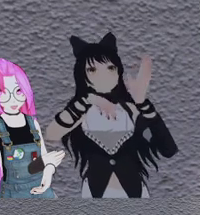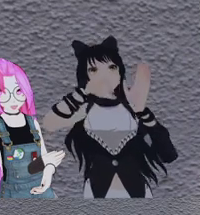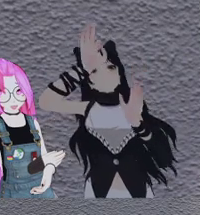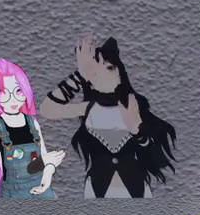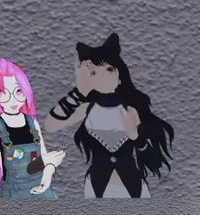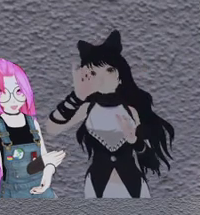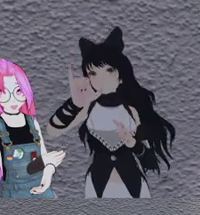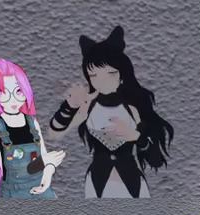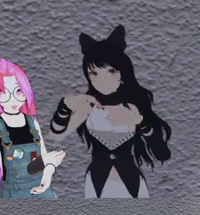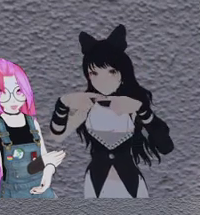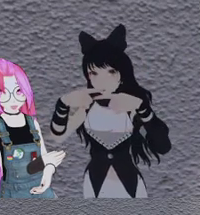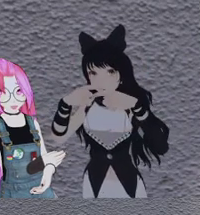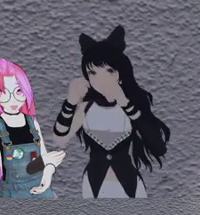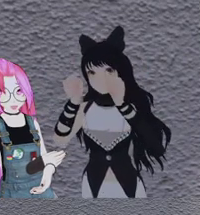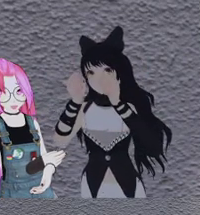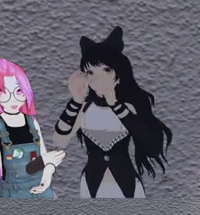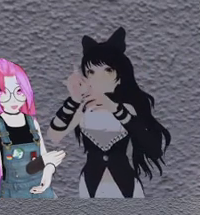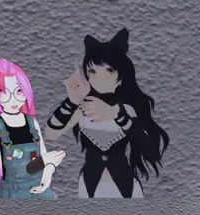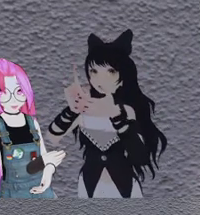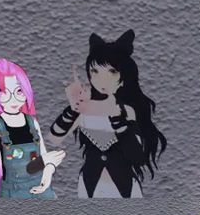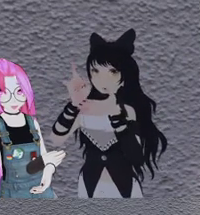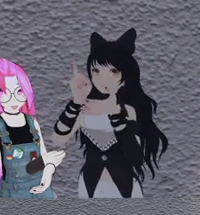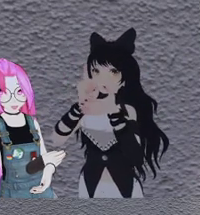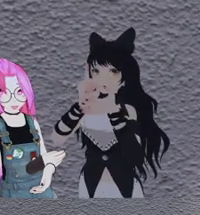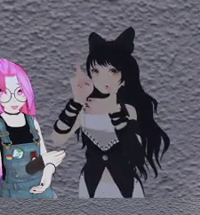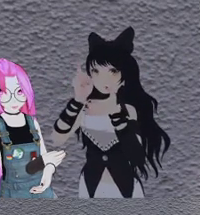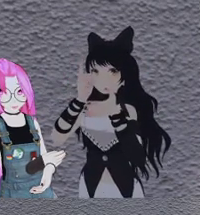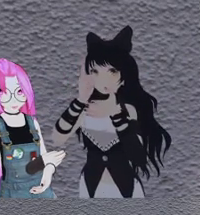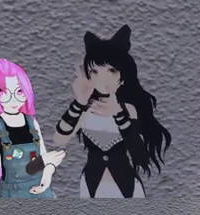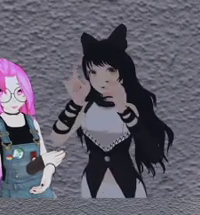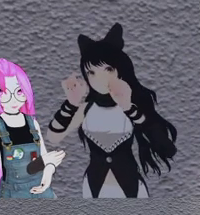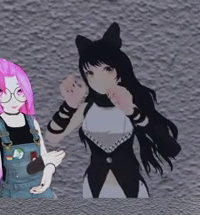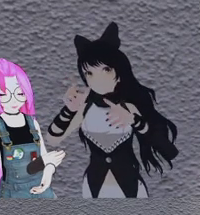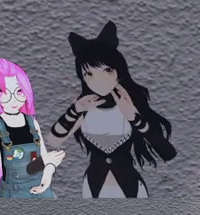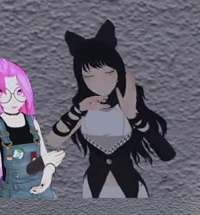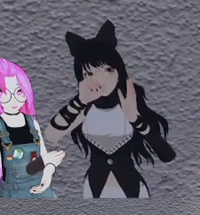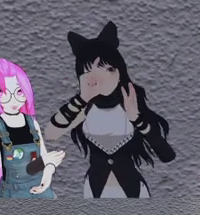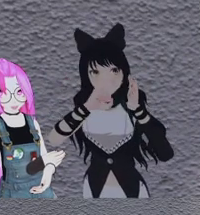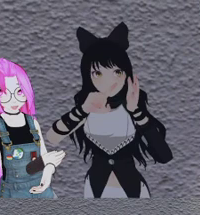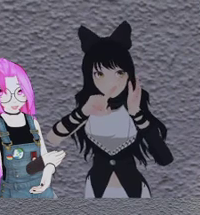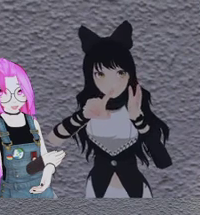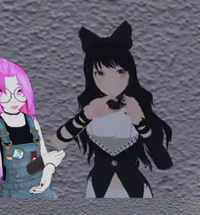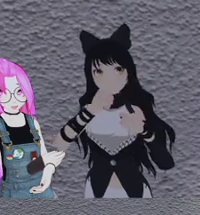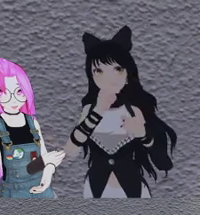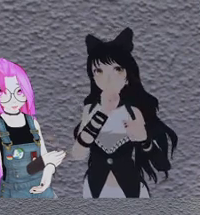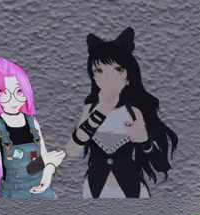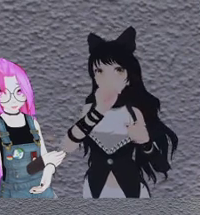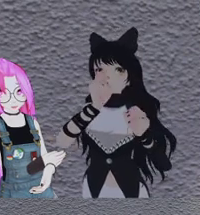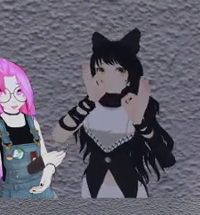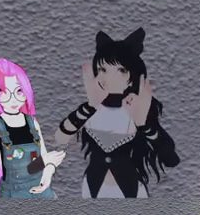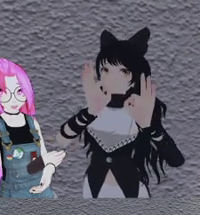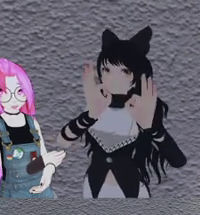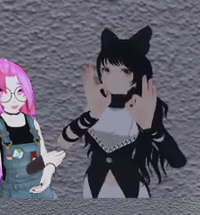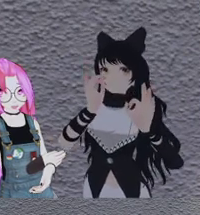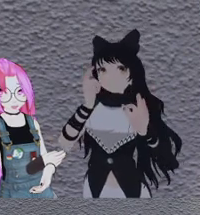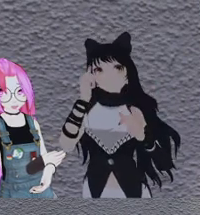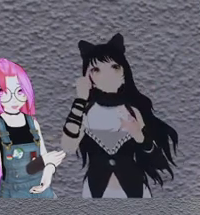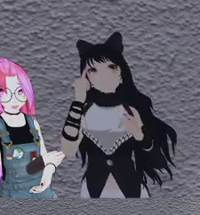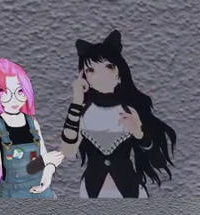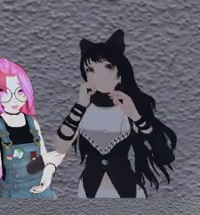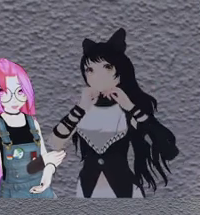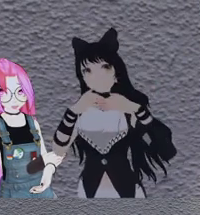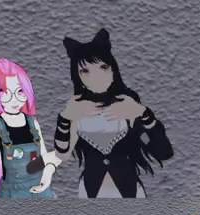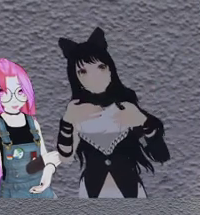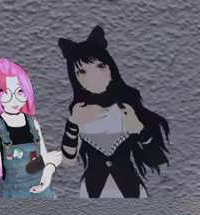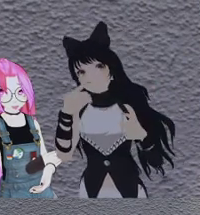And many people there will help you find what you need, the sign that you need, with a dictionary. Everything that you need